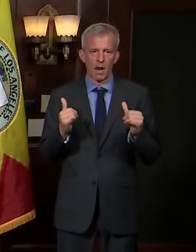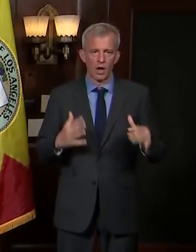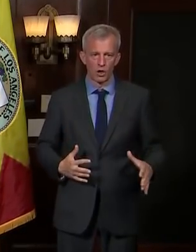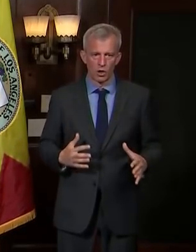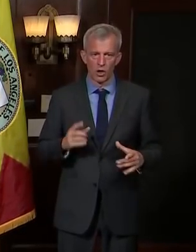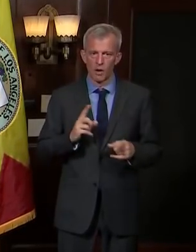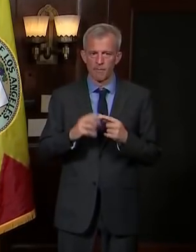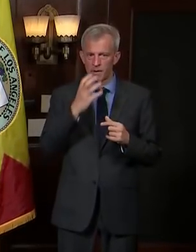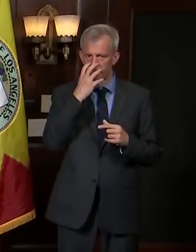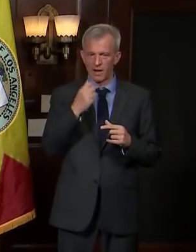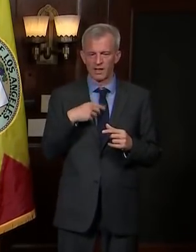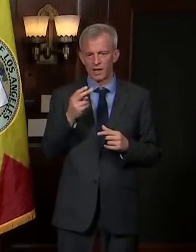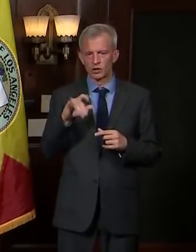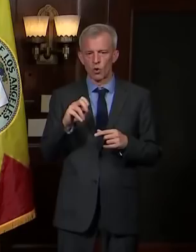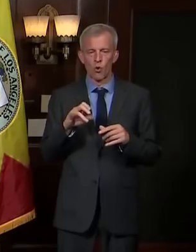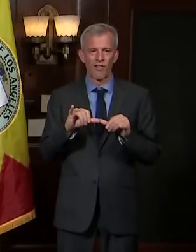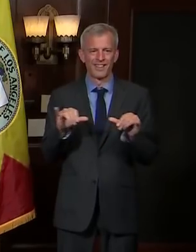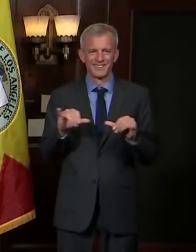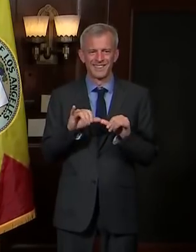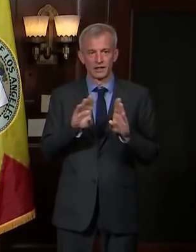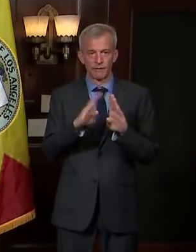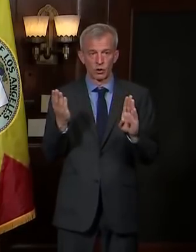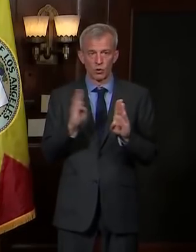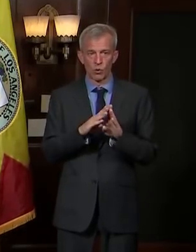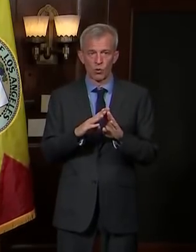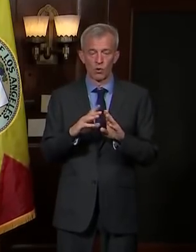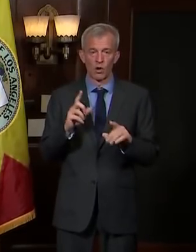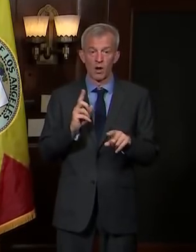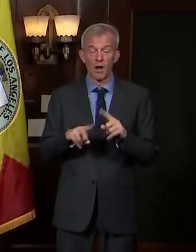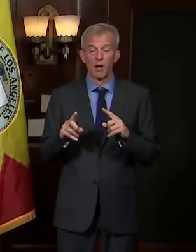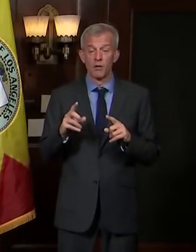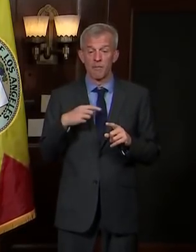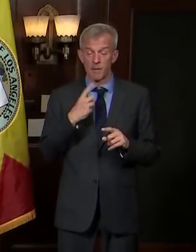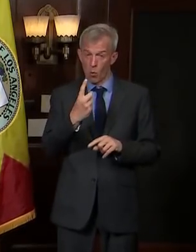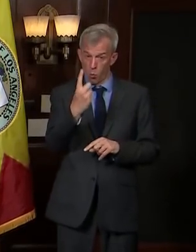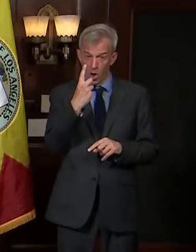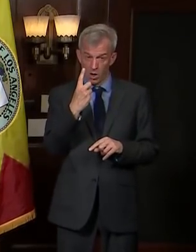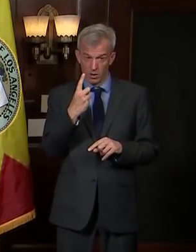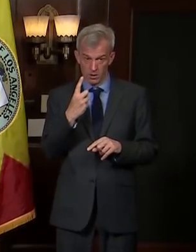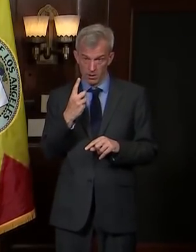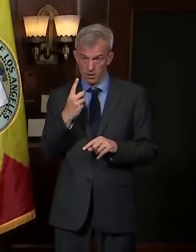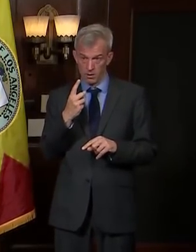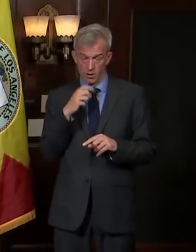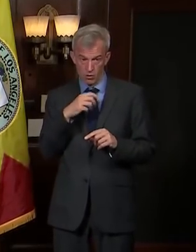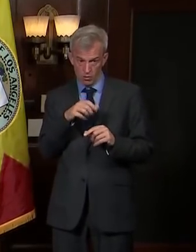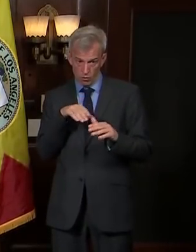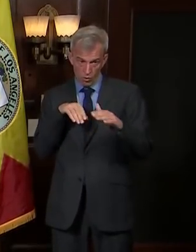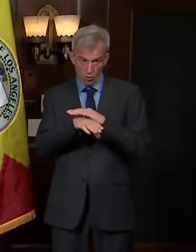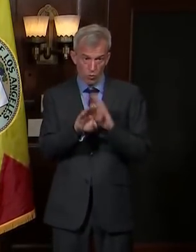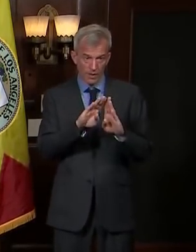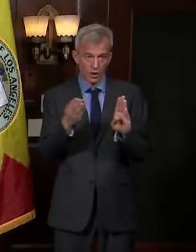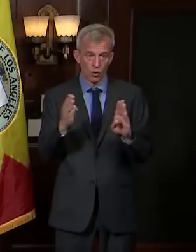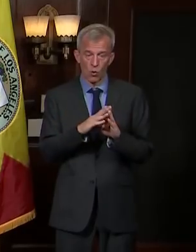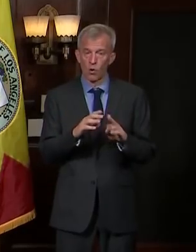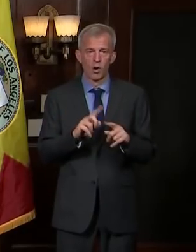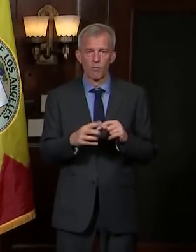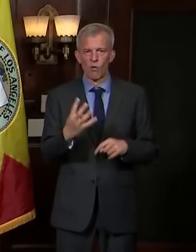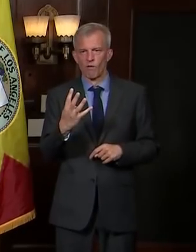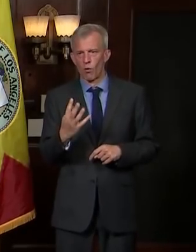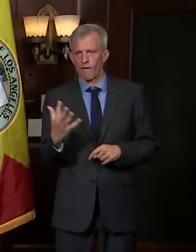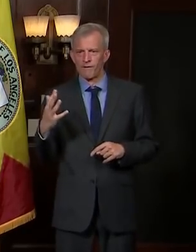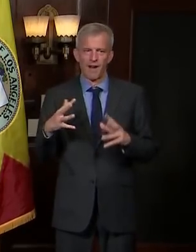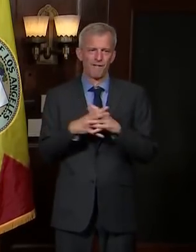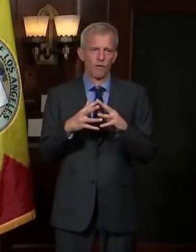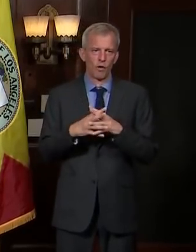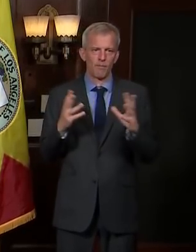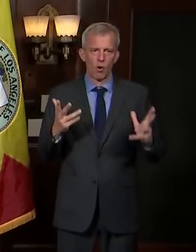door. Maybe that football player can get through a door, but imagine 4 or 5 football players trying to rush through the door at the same time. This can be effective